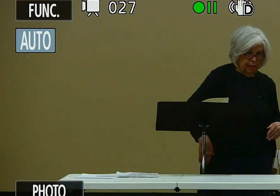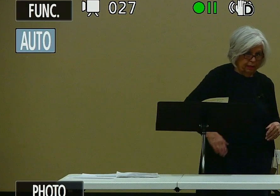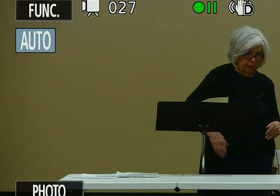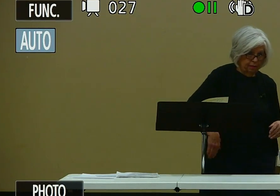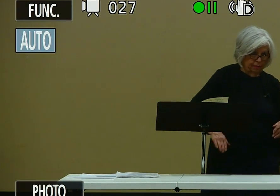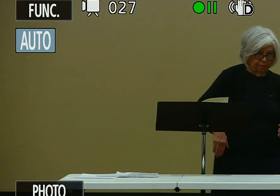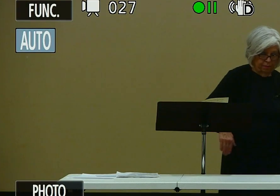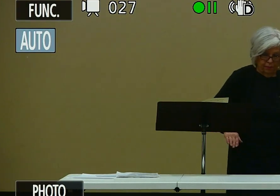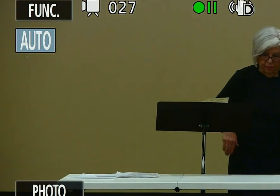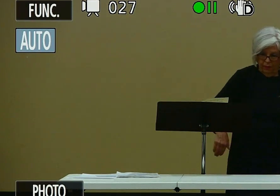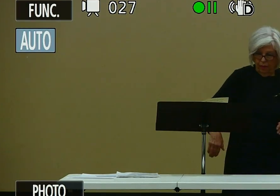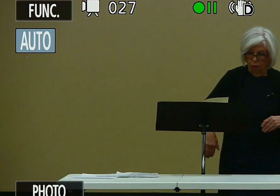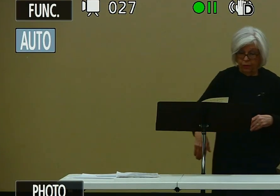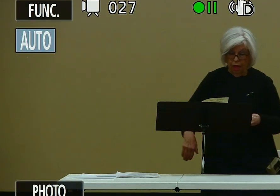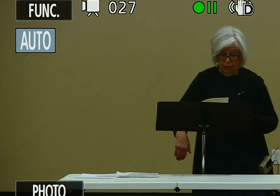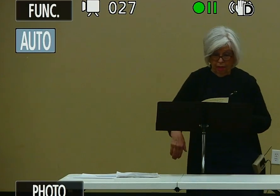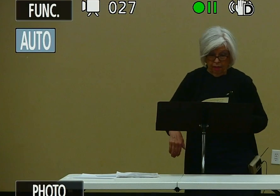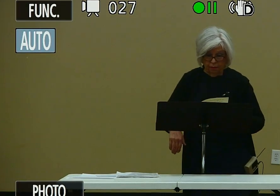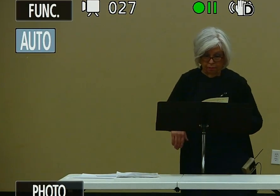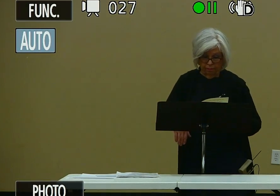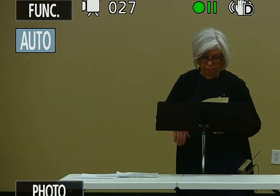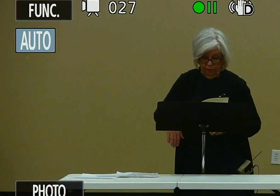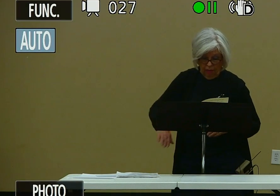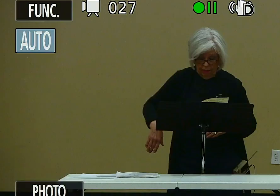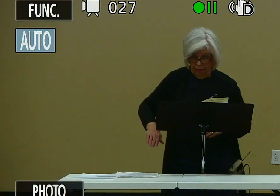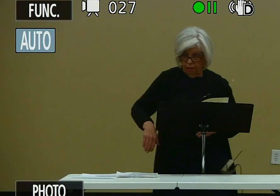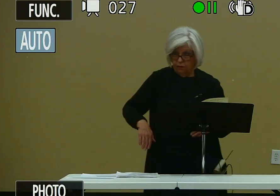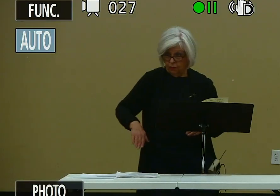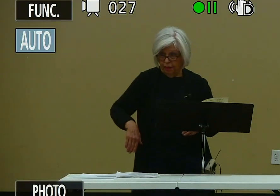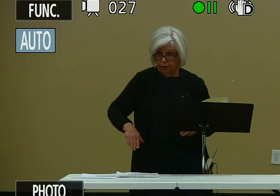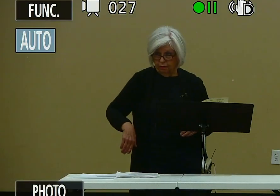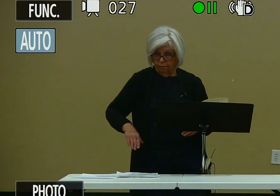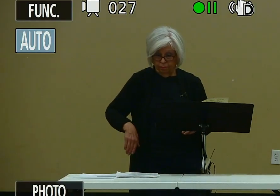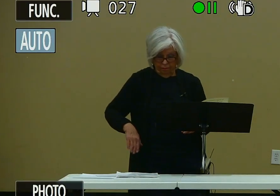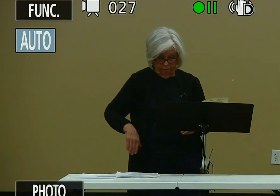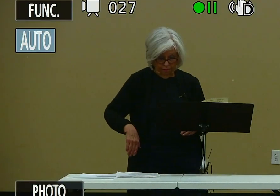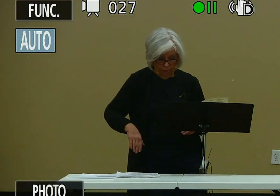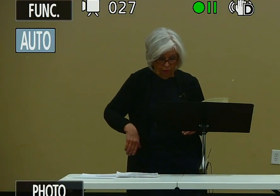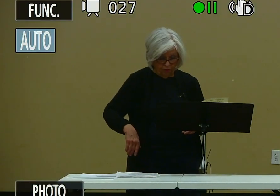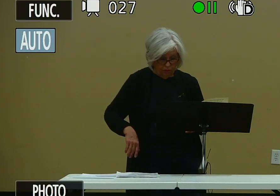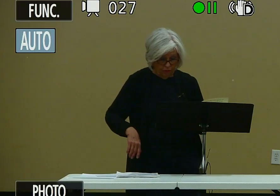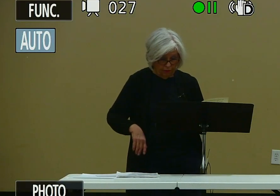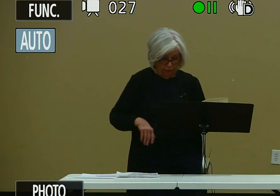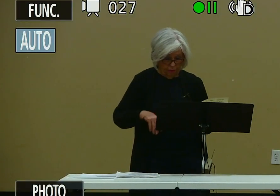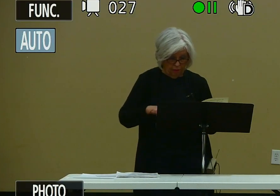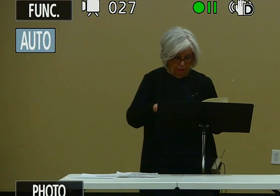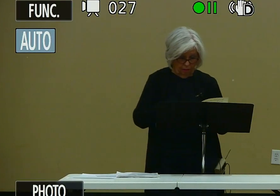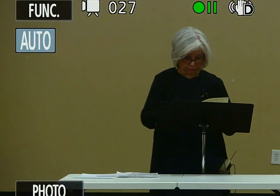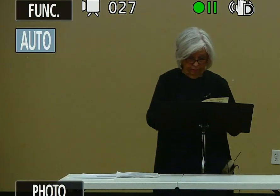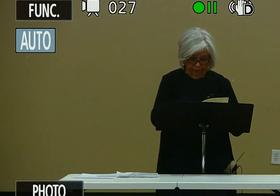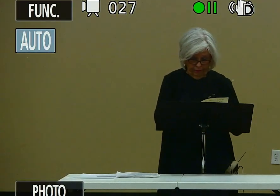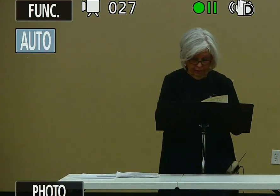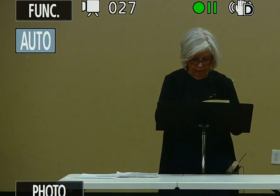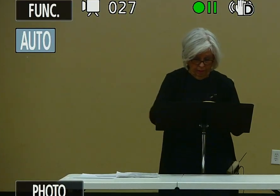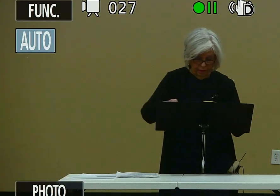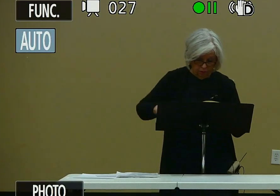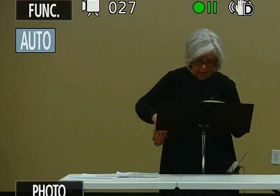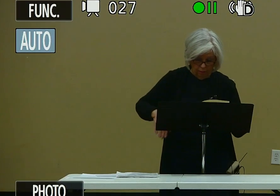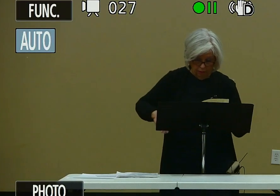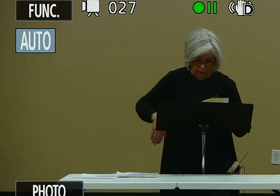late, or not yet. Not yet, it's late. My breakfast didn't get here yet. That's what I would say, not